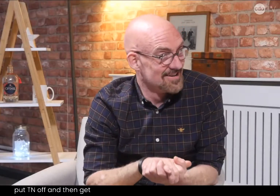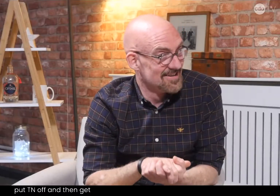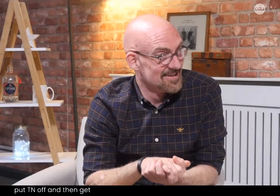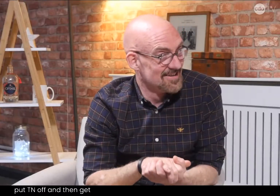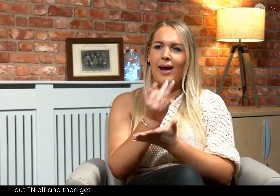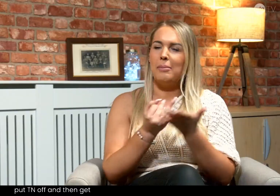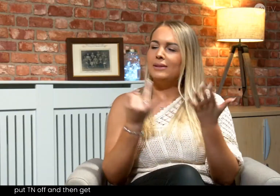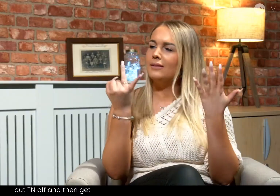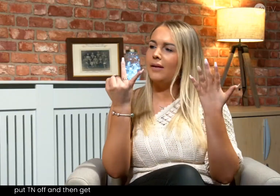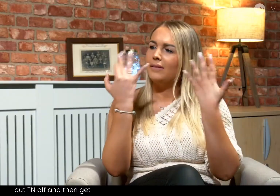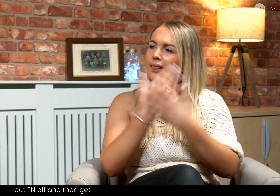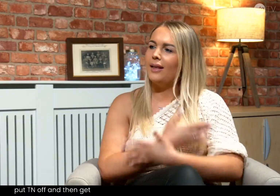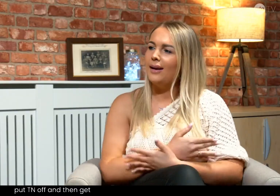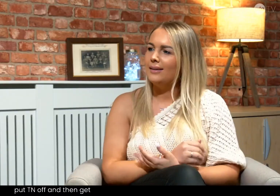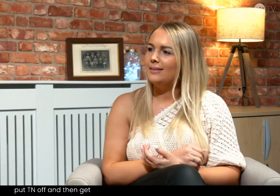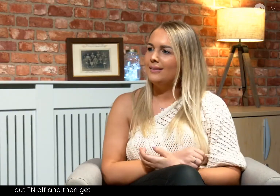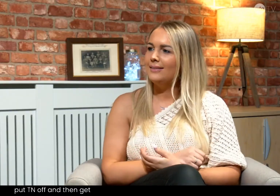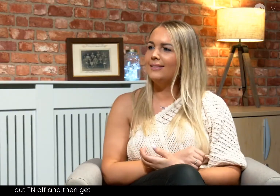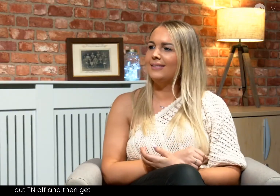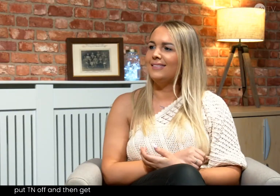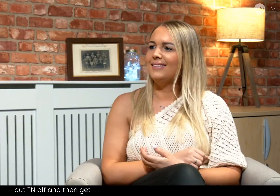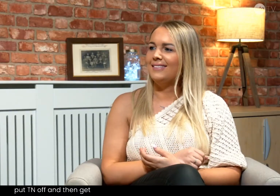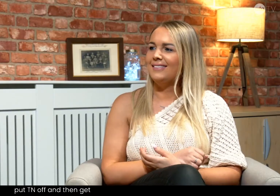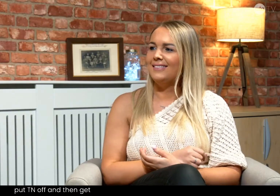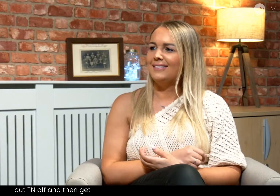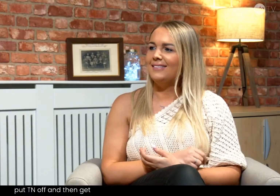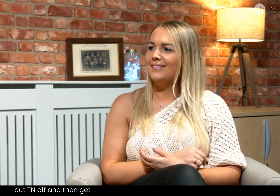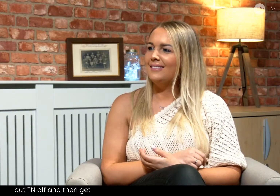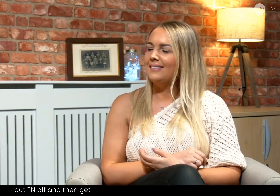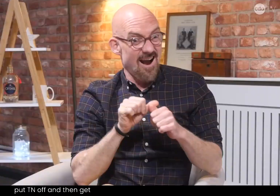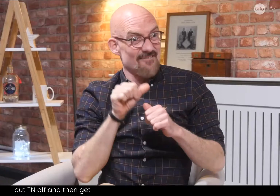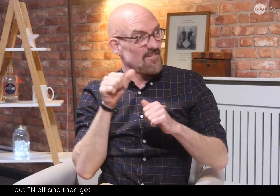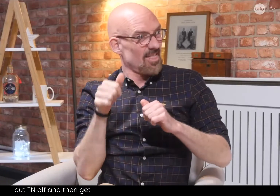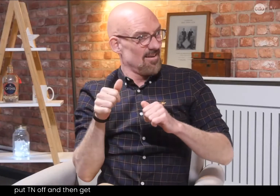wow, amazing. And so yeah, at 7:30 at night it was finished.